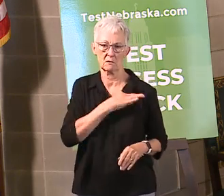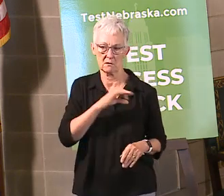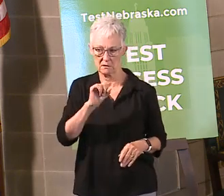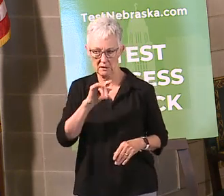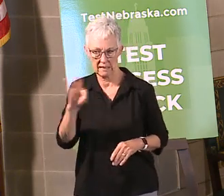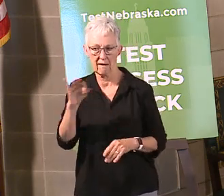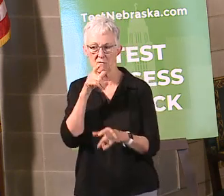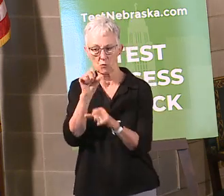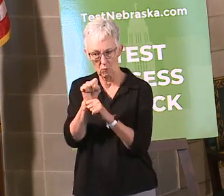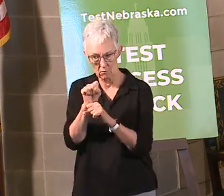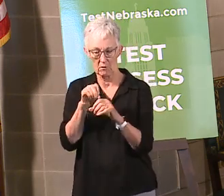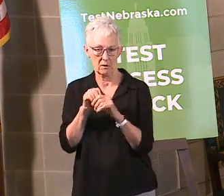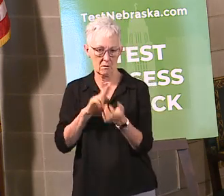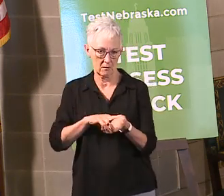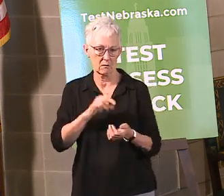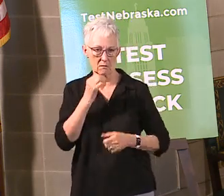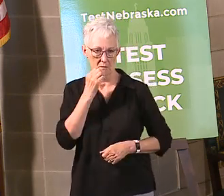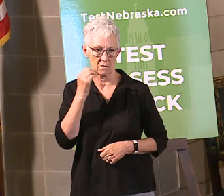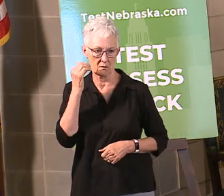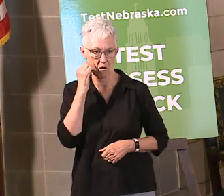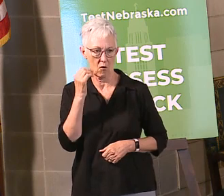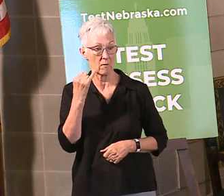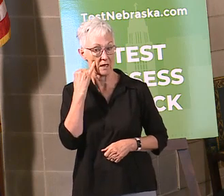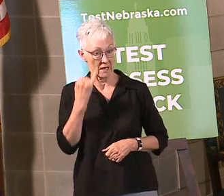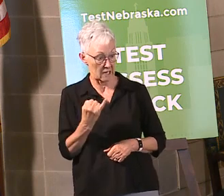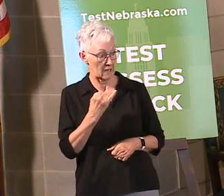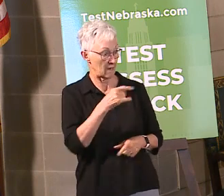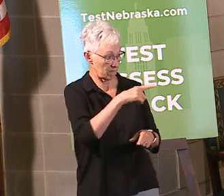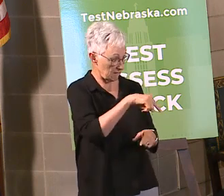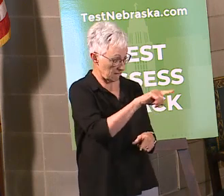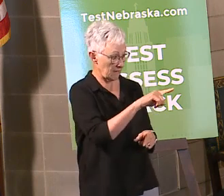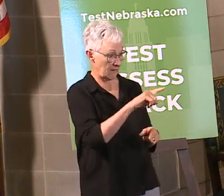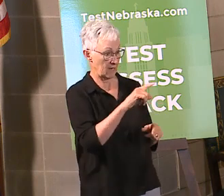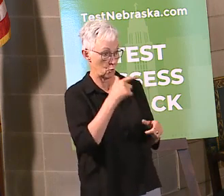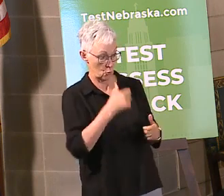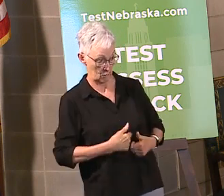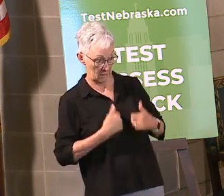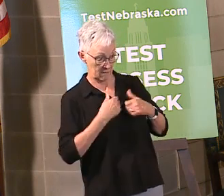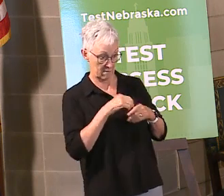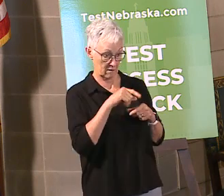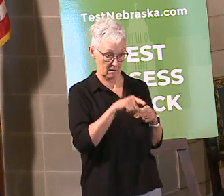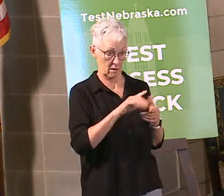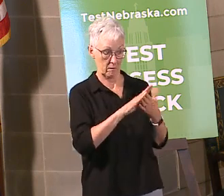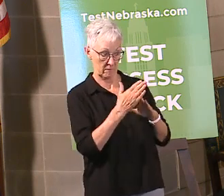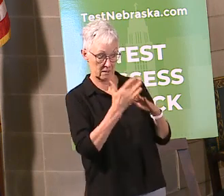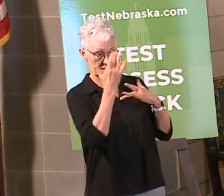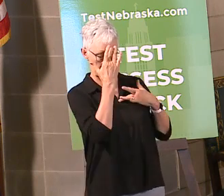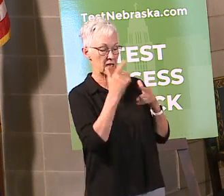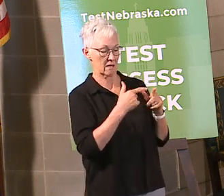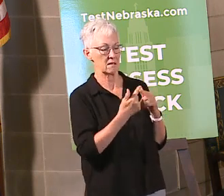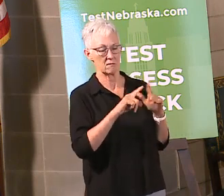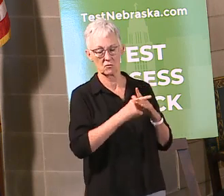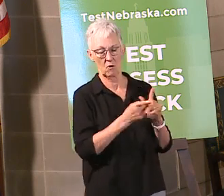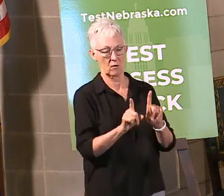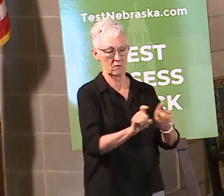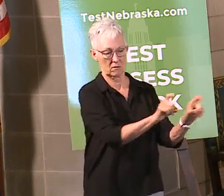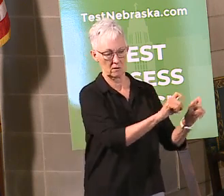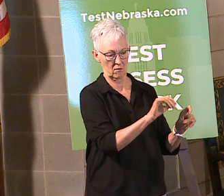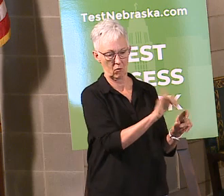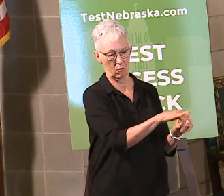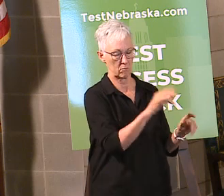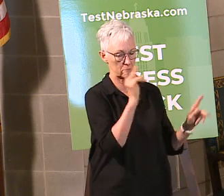course, the residents as that becomes necessary as well. Grant Schulte has a few questions. He wants to know, what do you